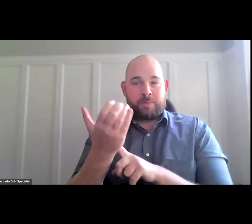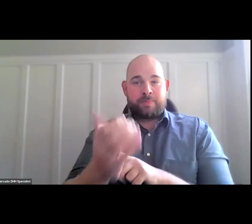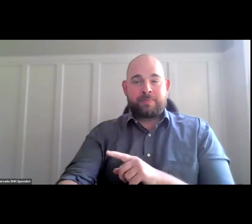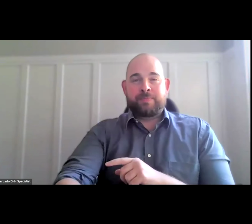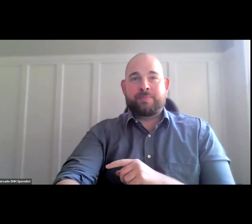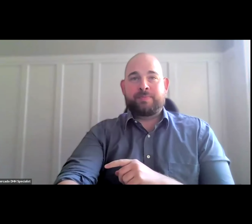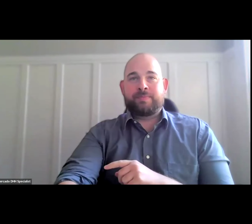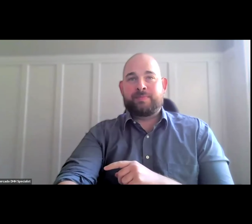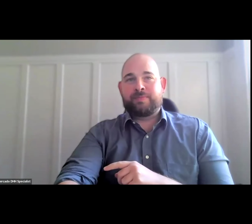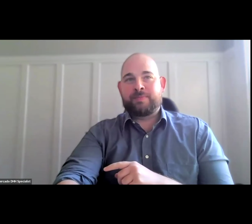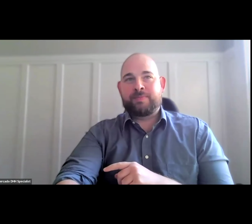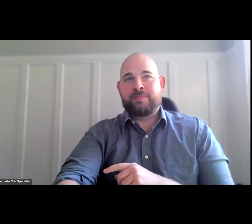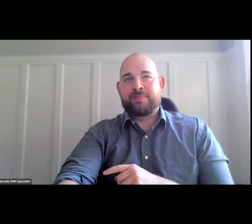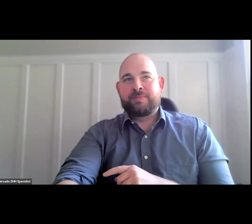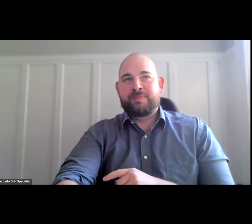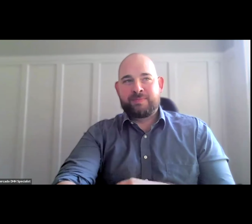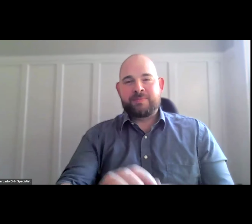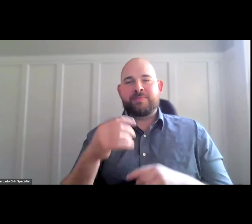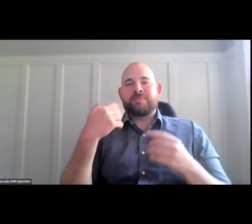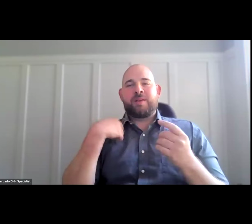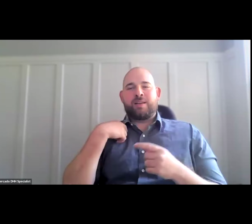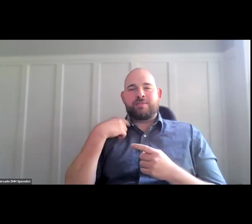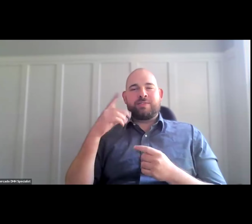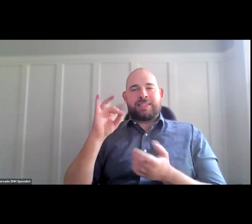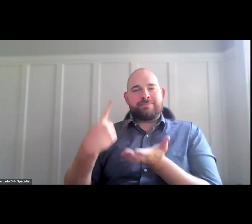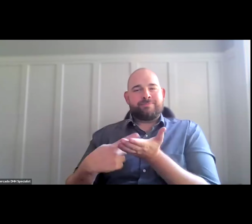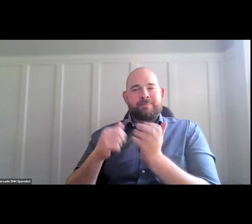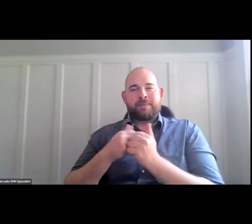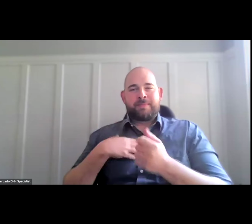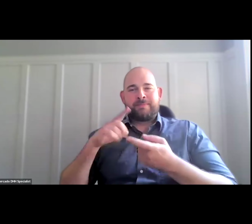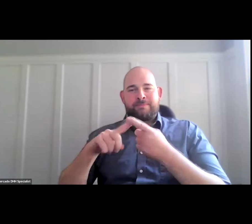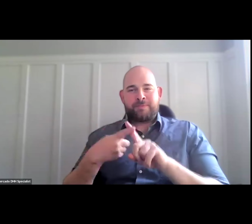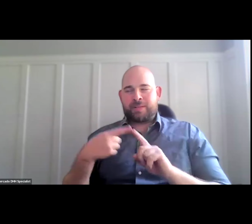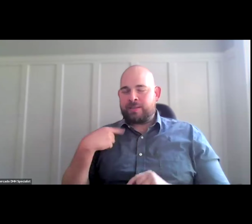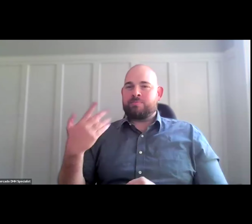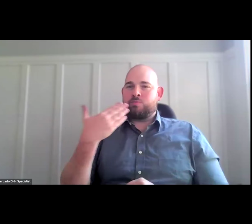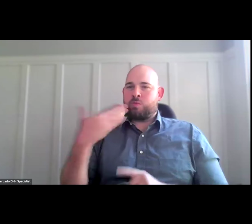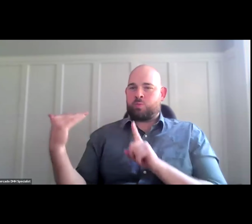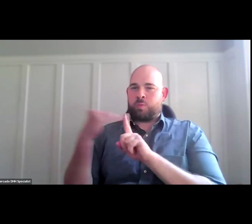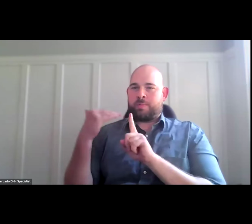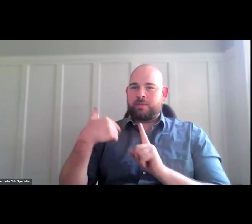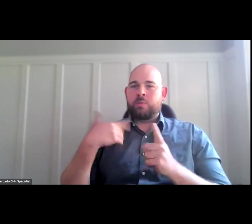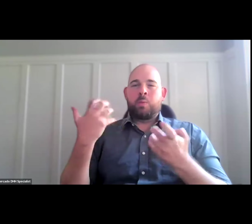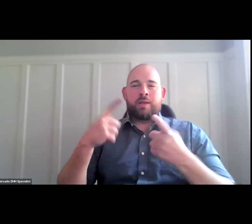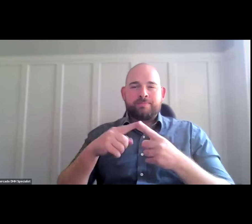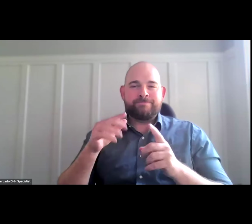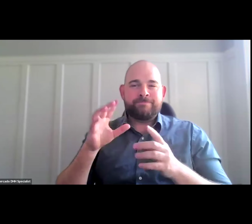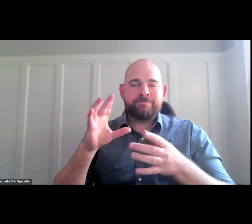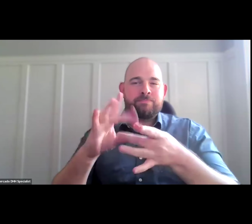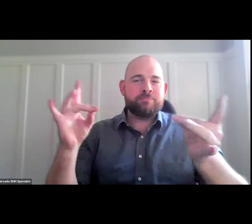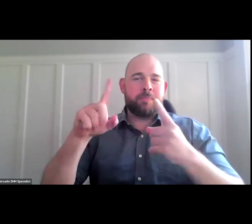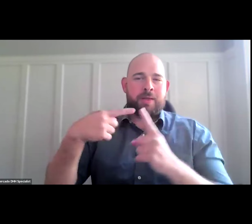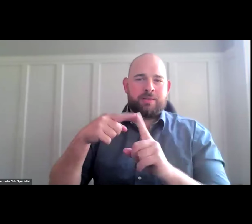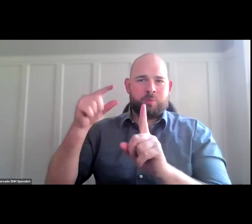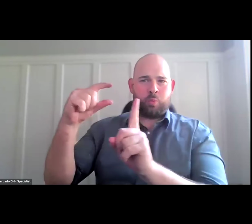Okay, now I'm going to move on to Deaf Culture 101. I was talking about this with a friend